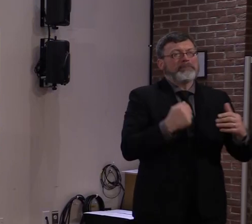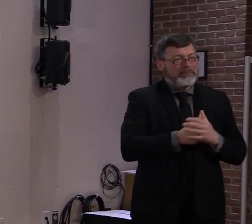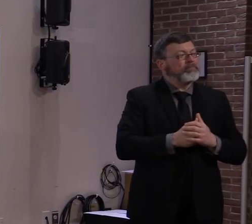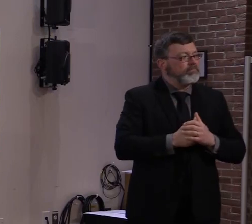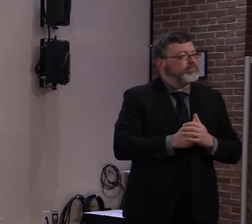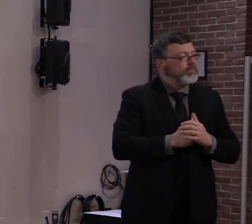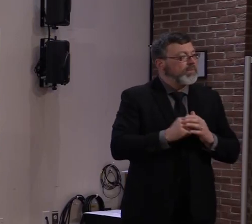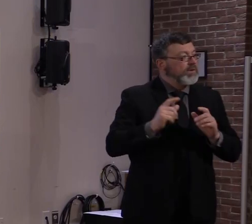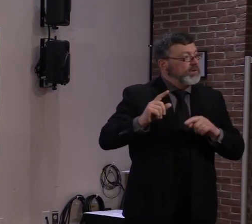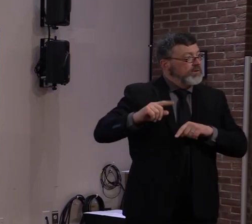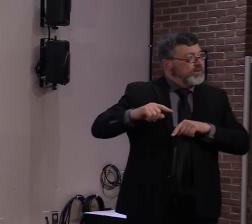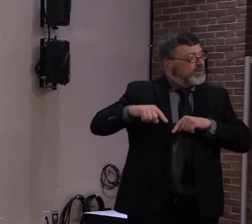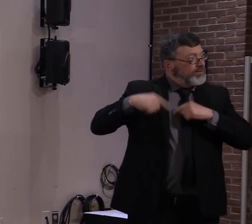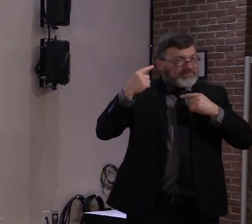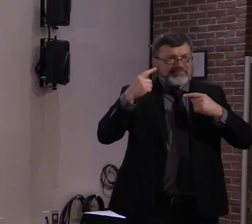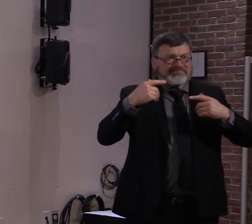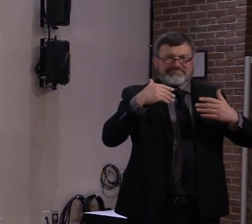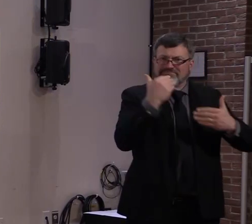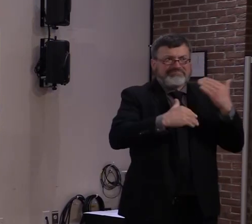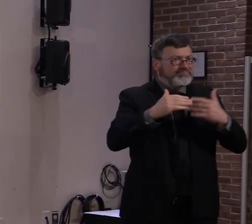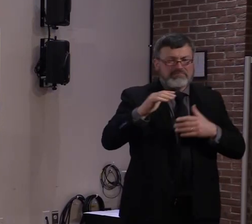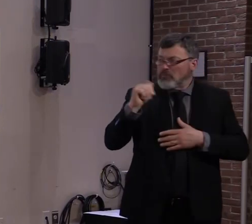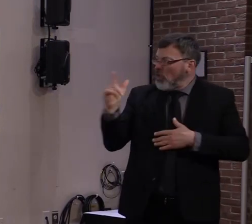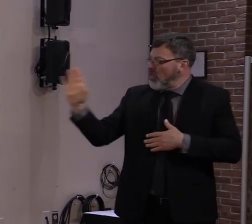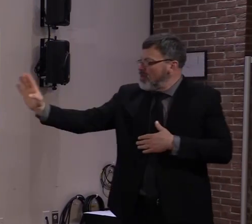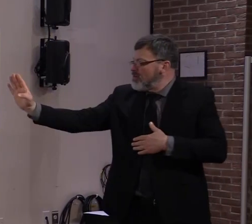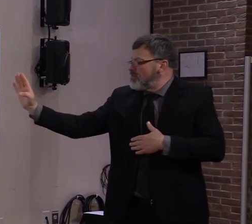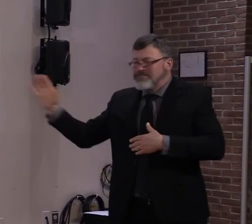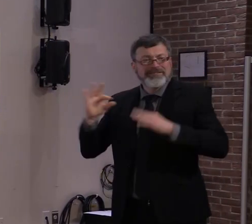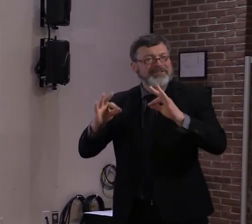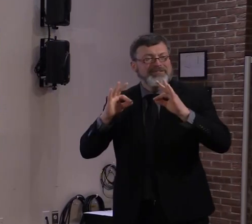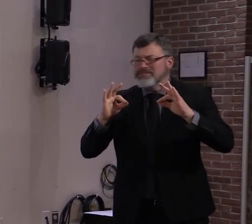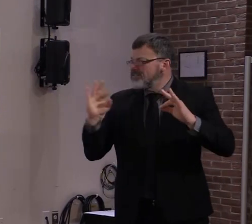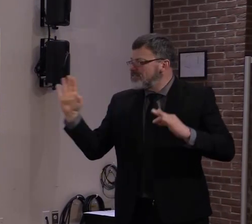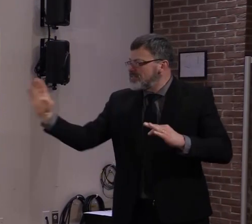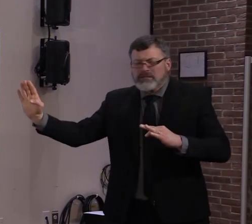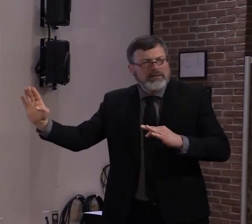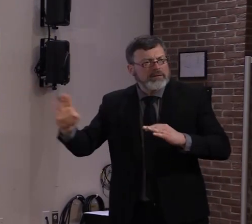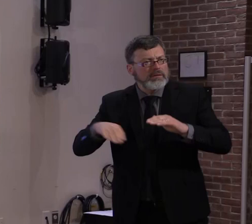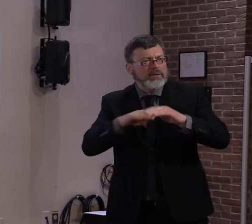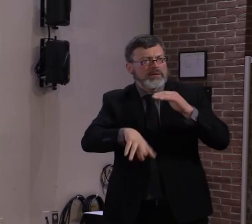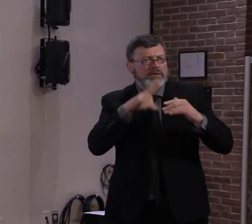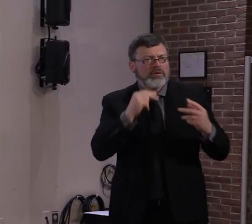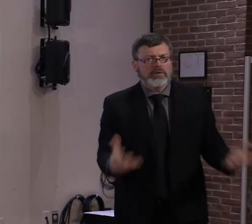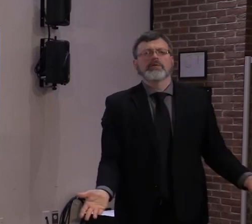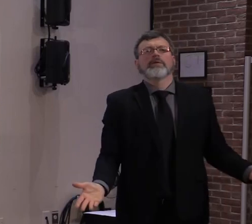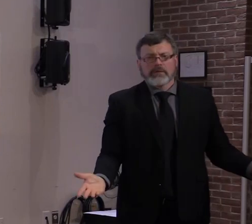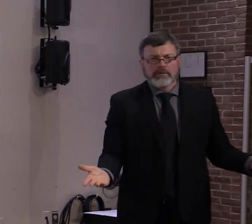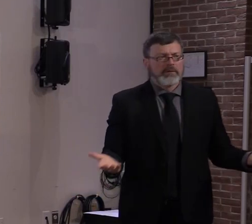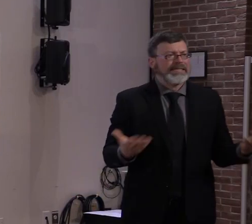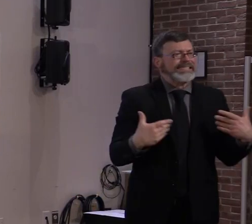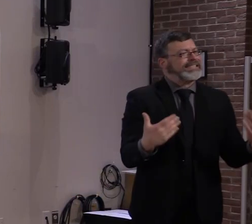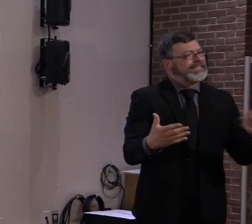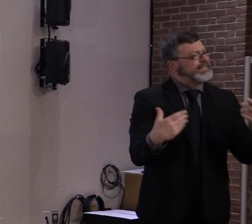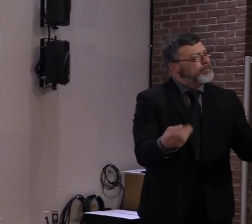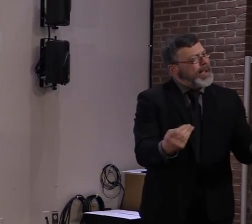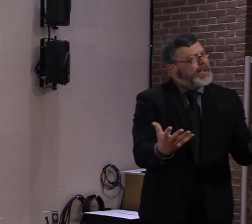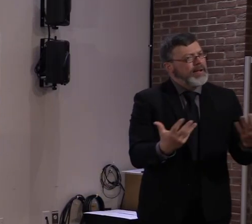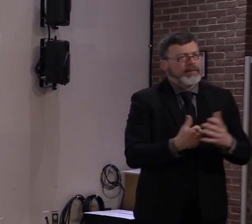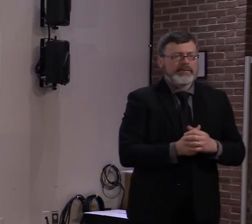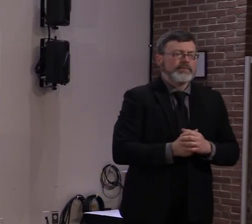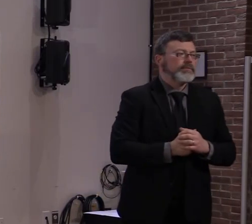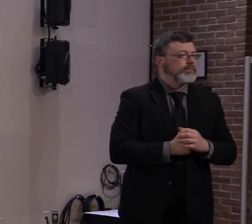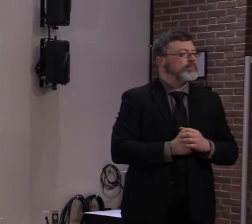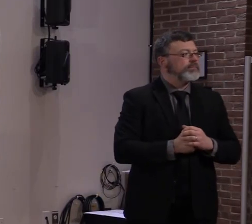Vermont Forward goals and have met the goal for May 1st, as the governor announced. In order to reach the next